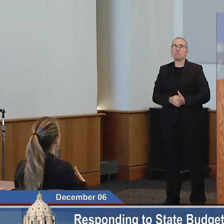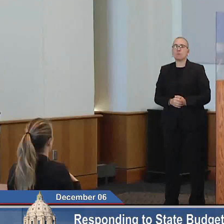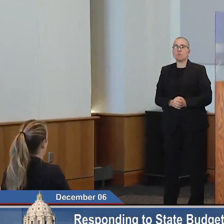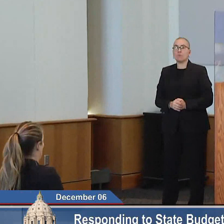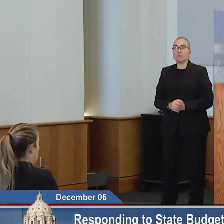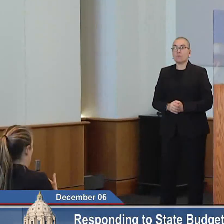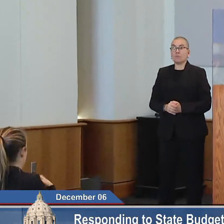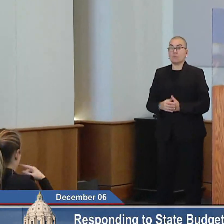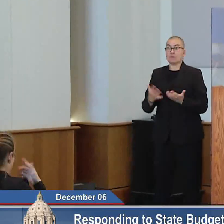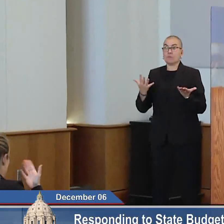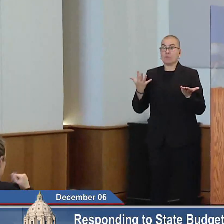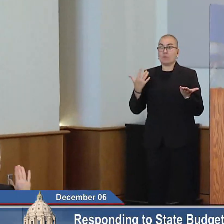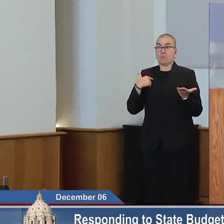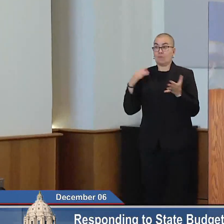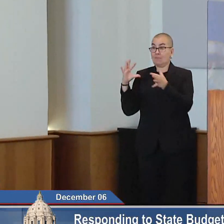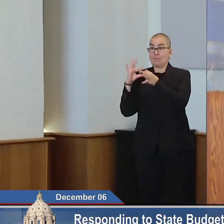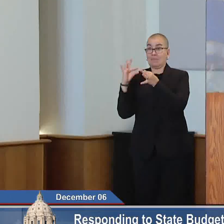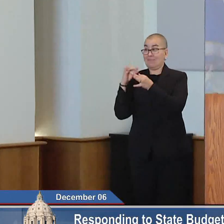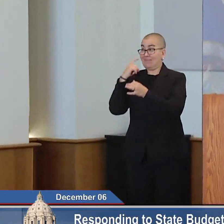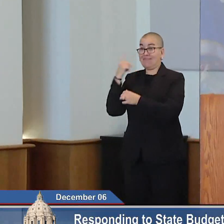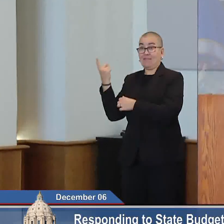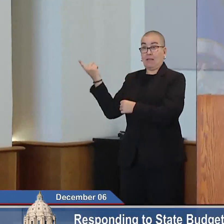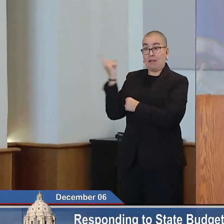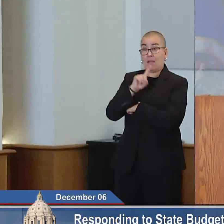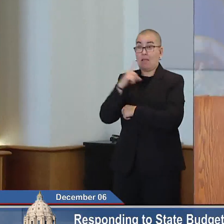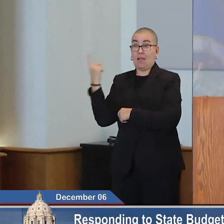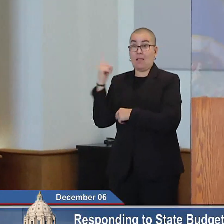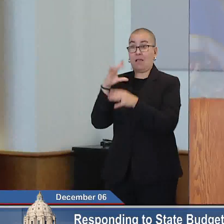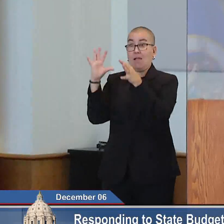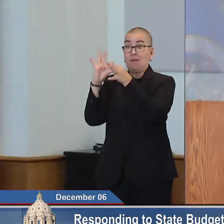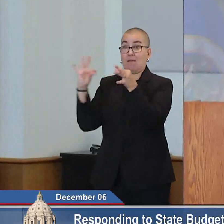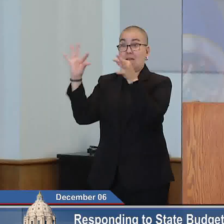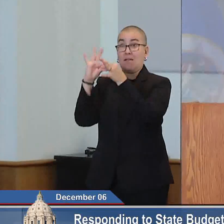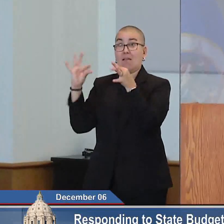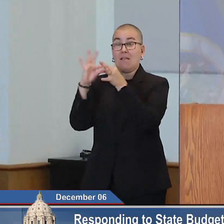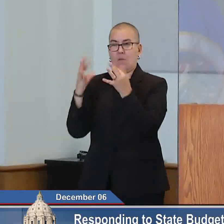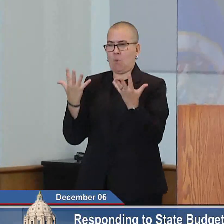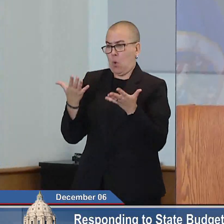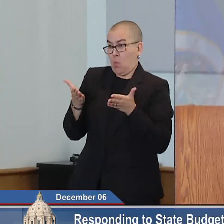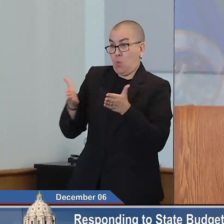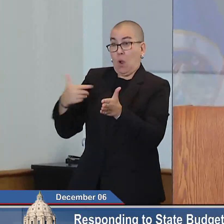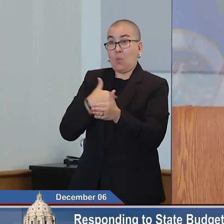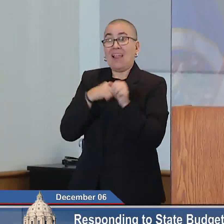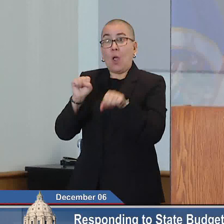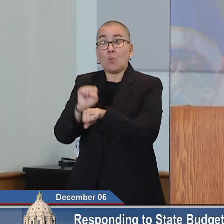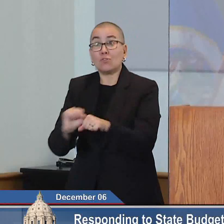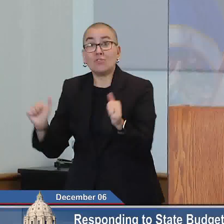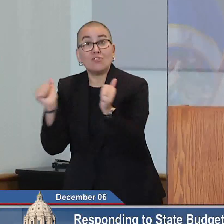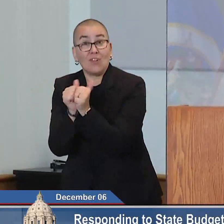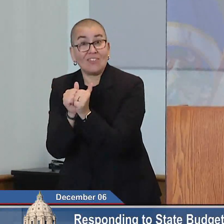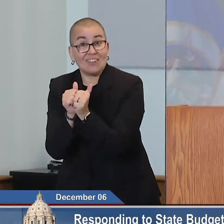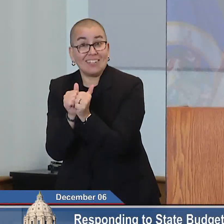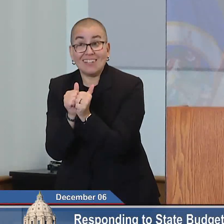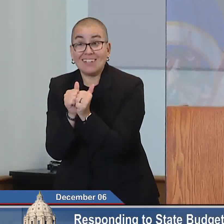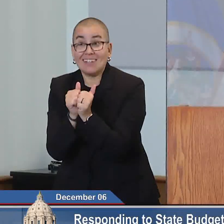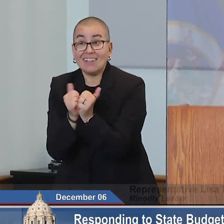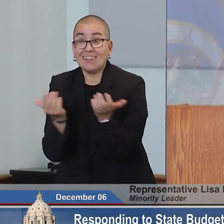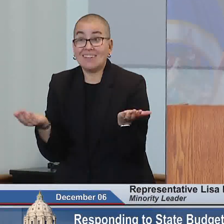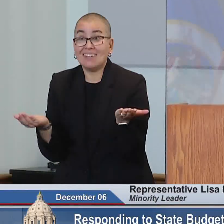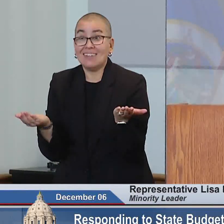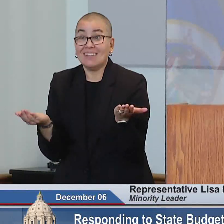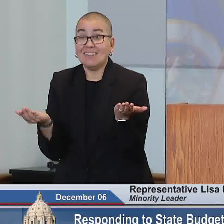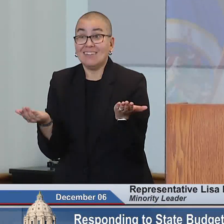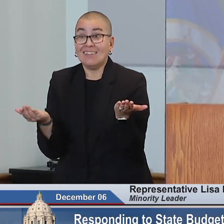afternoon is there are ways that we can work together. There are some provisions that were encouraging for me to hear,